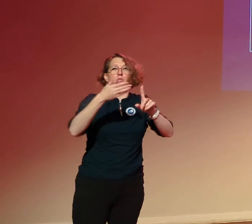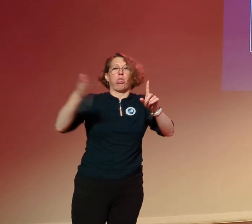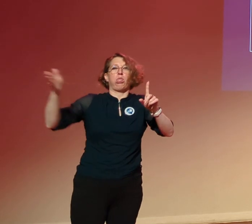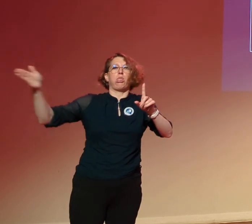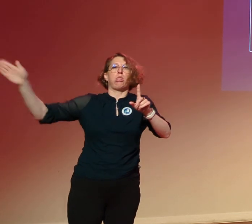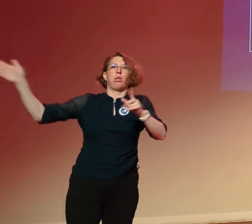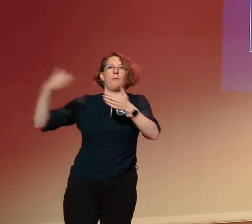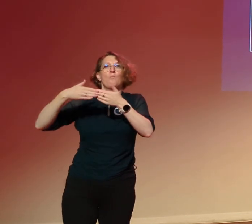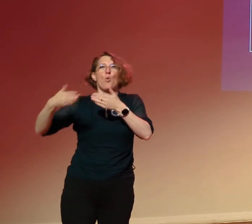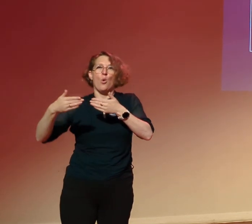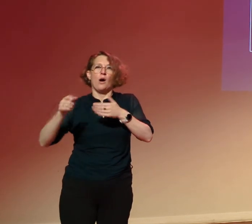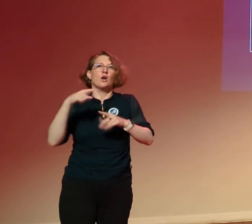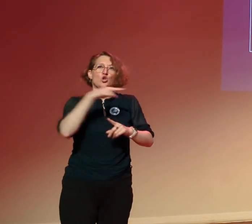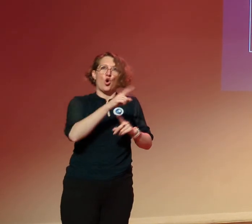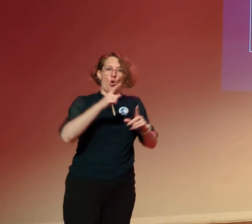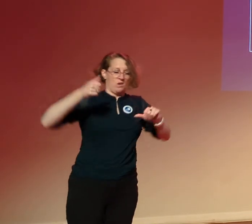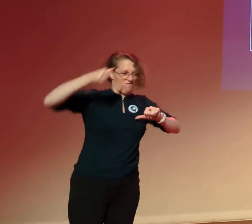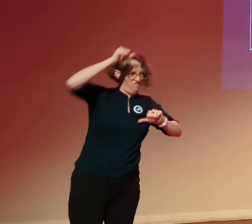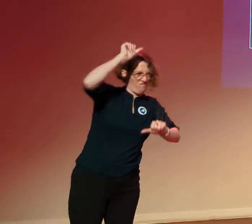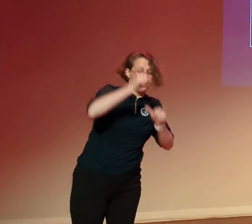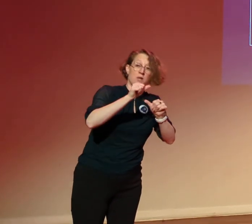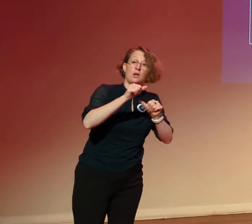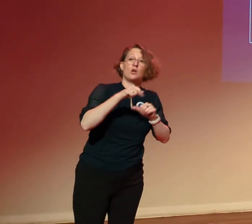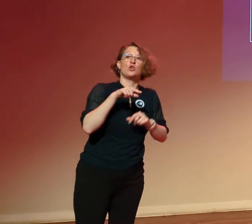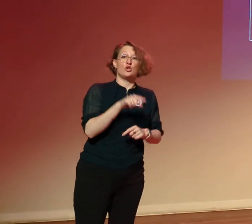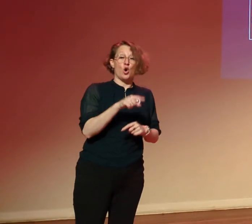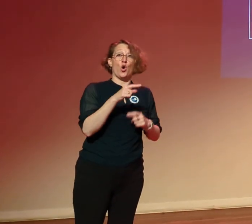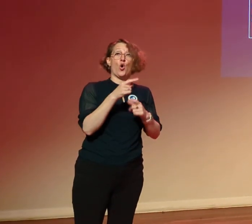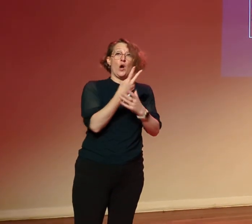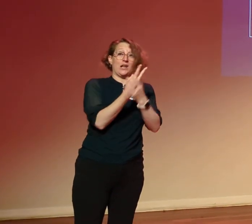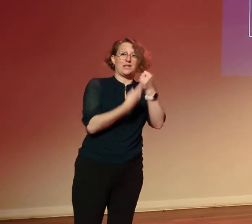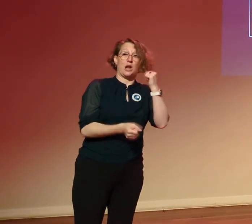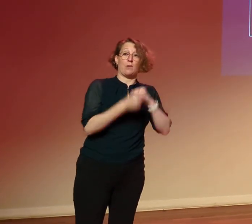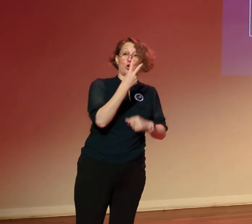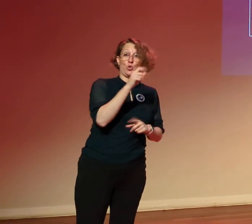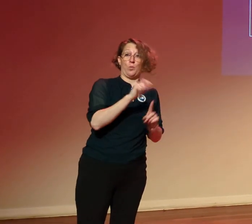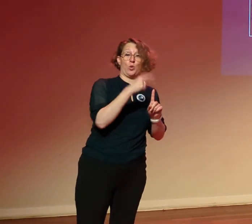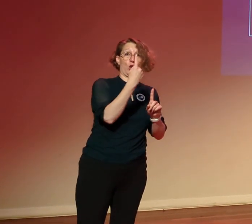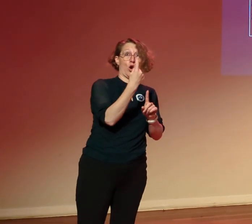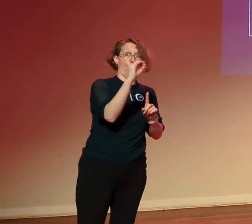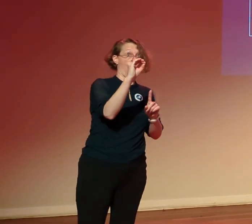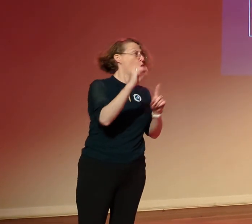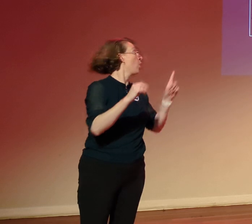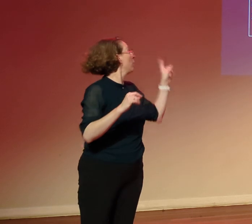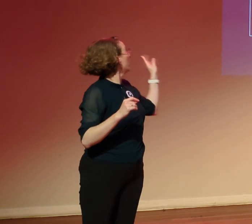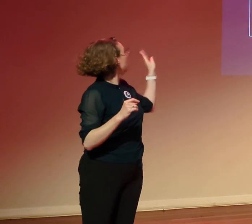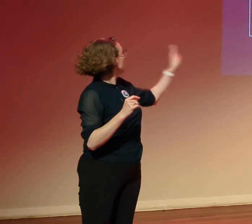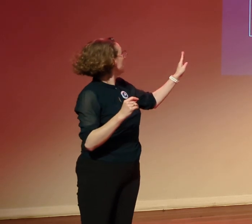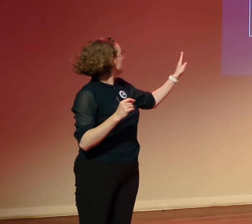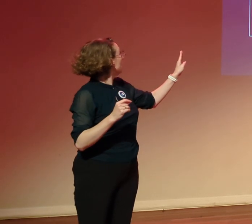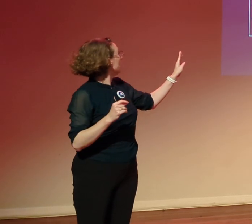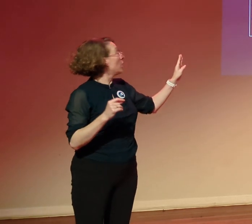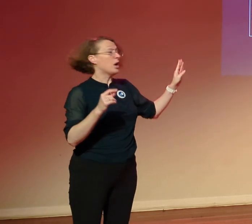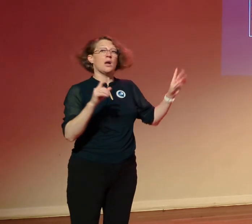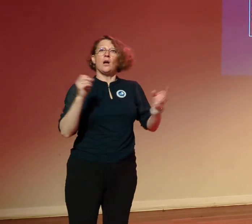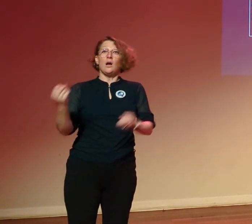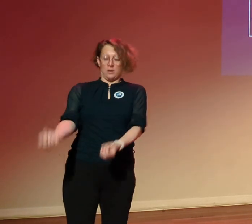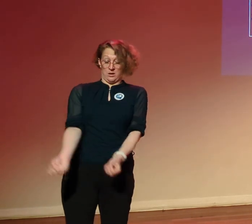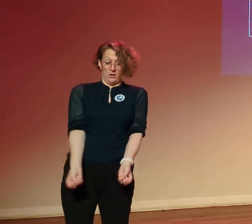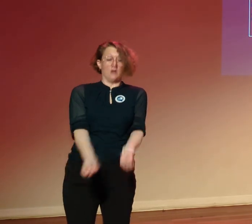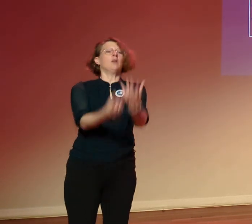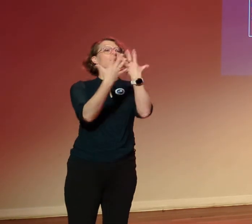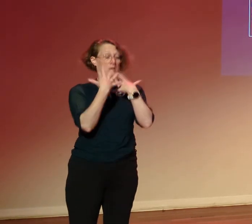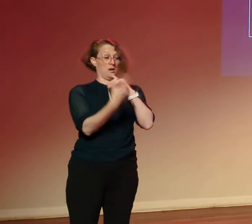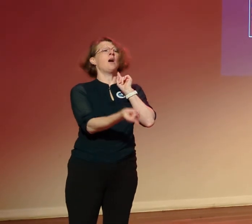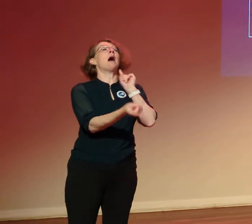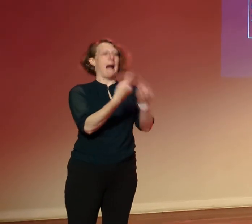So what I found is that Gemini 2.0 very reliably gave an answer. Less reliably,